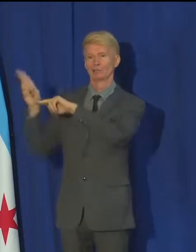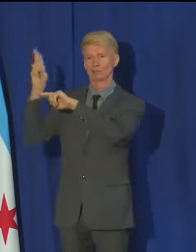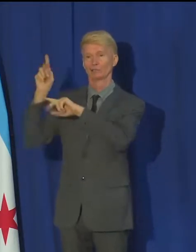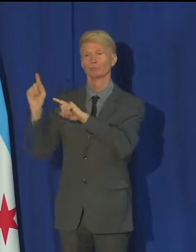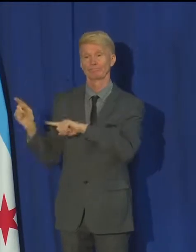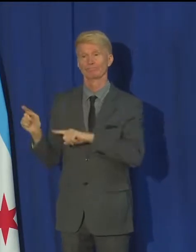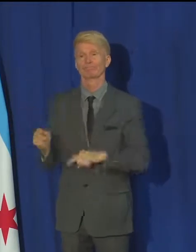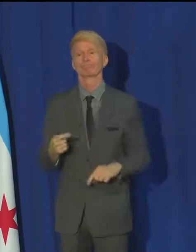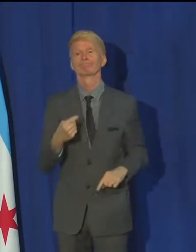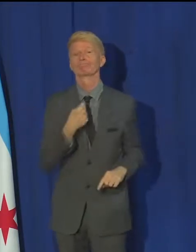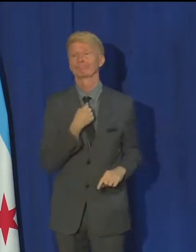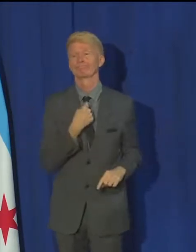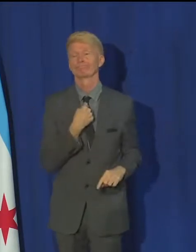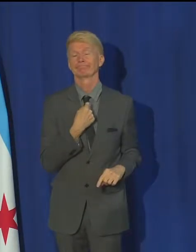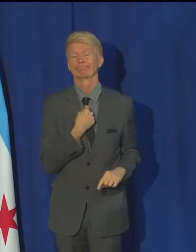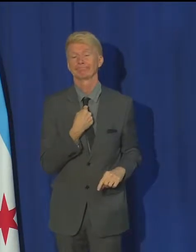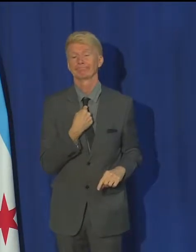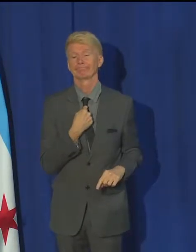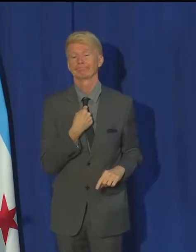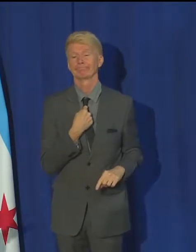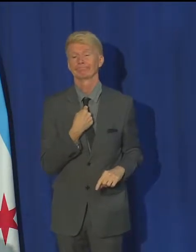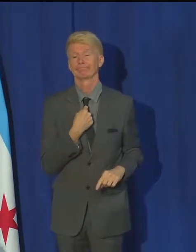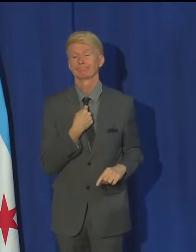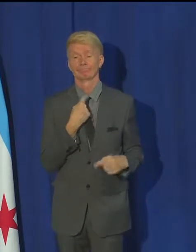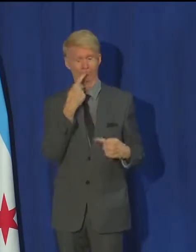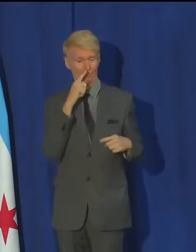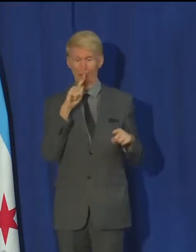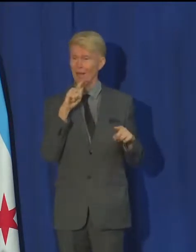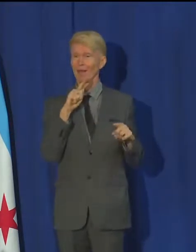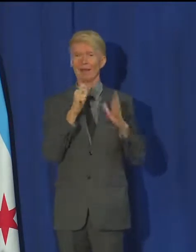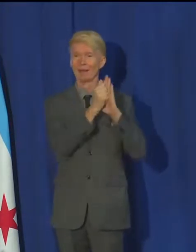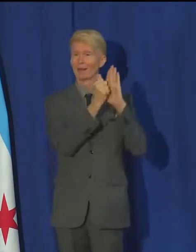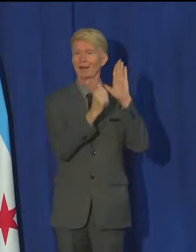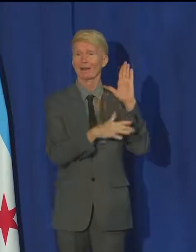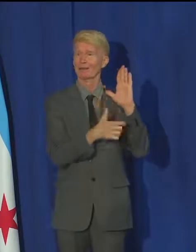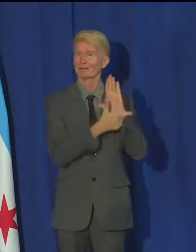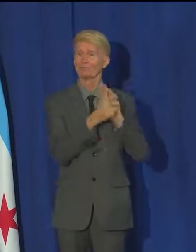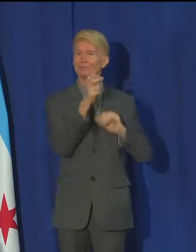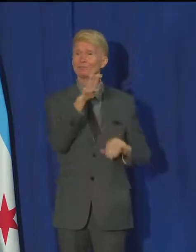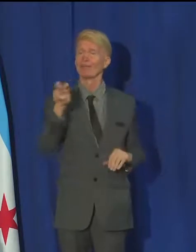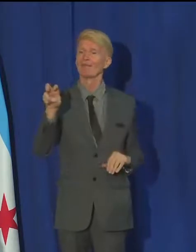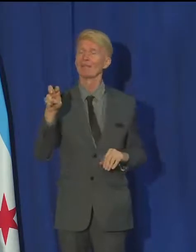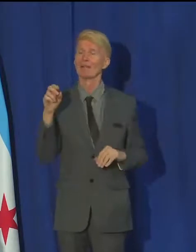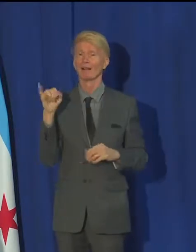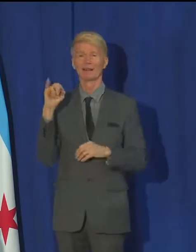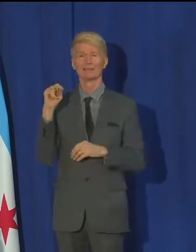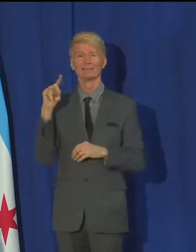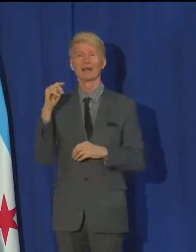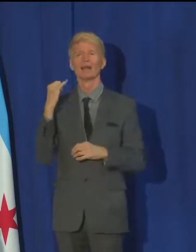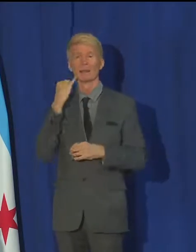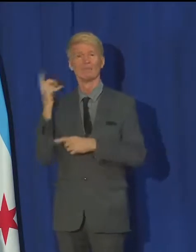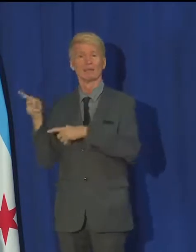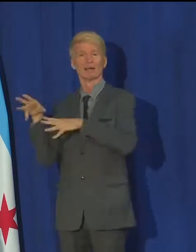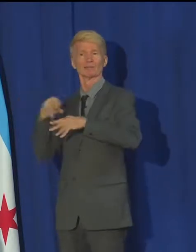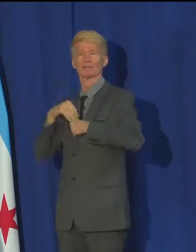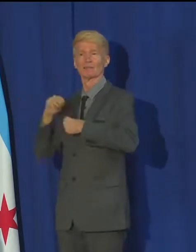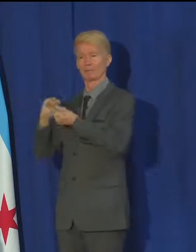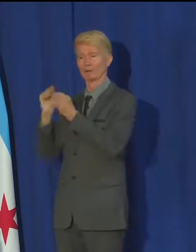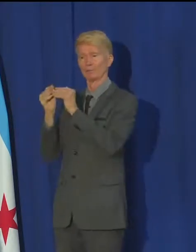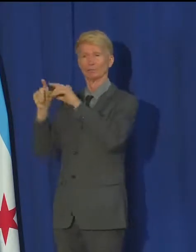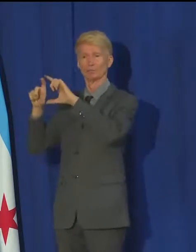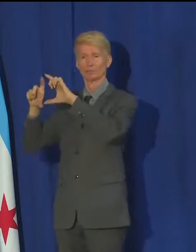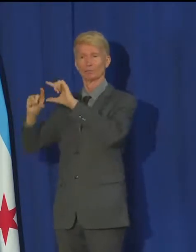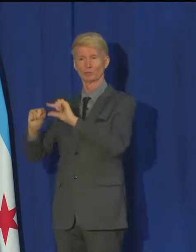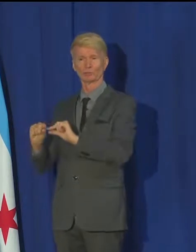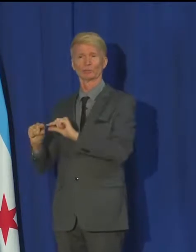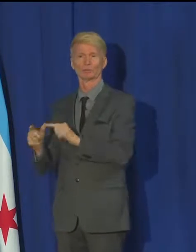I will be the first one to take Indiana, you know, off the list as soon as they can come back under control. But all I would say is